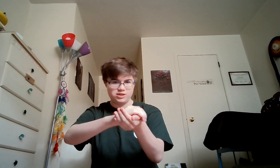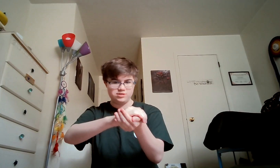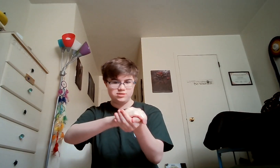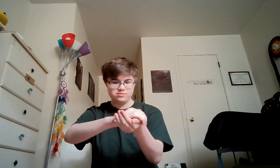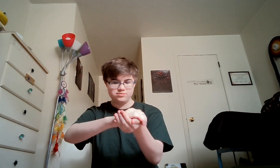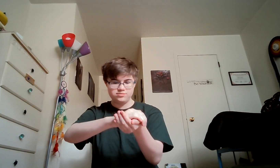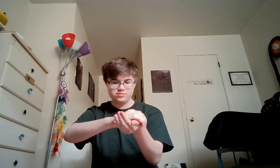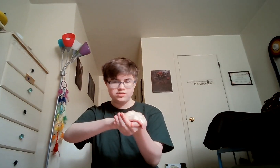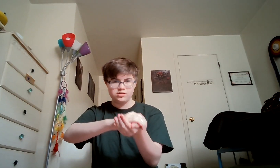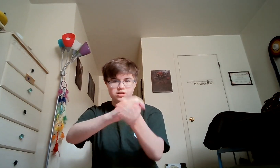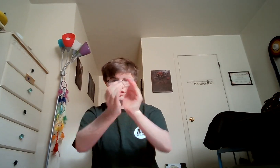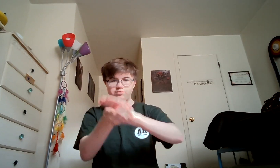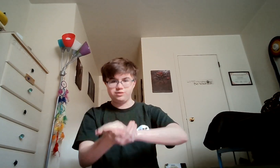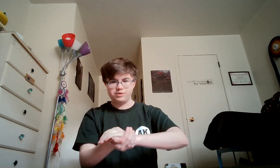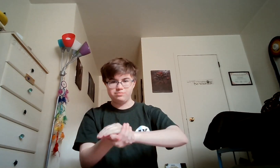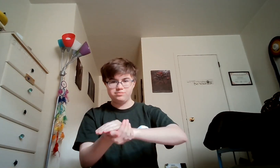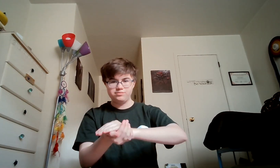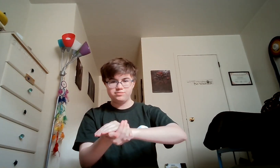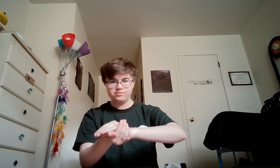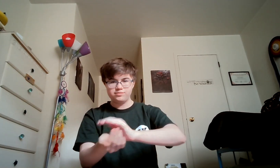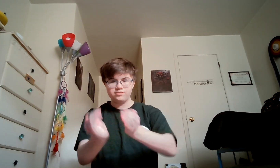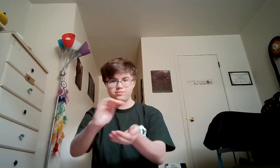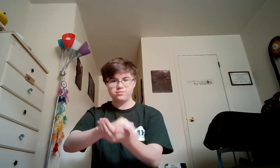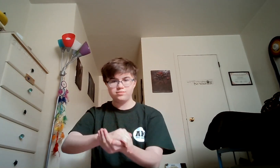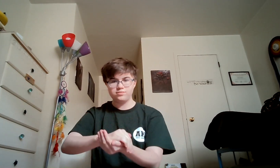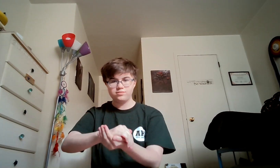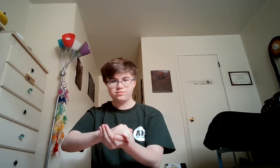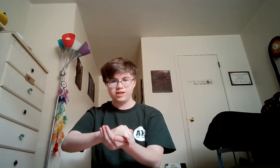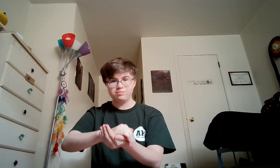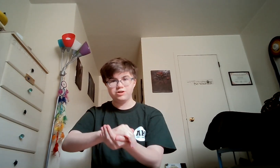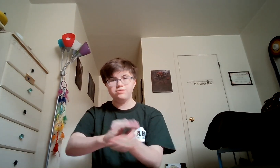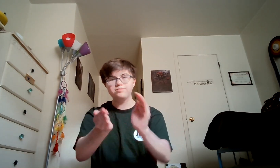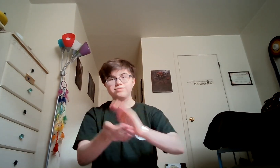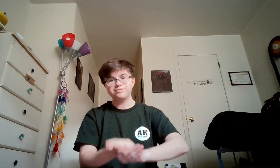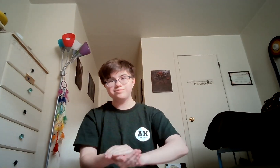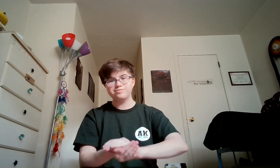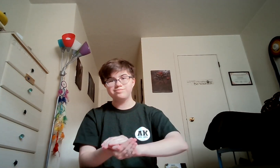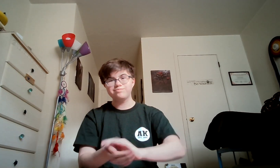this, and then you flip them. Hamburger.